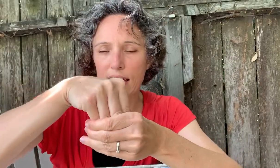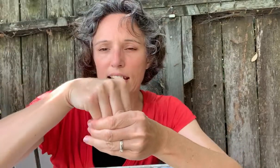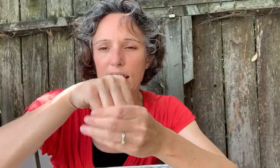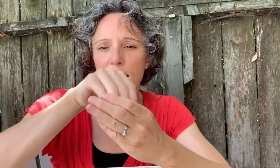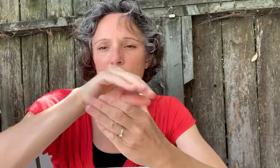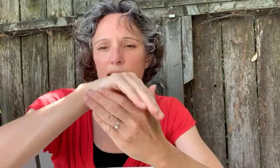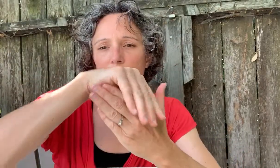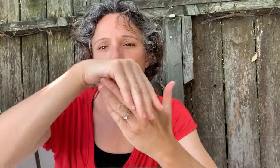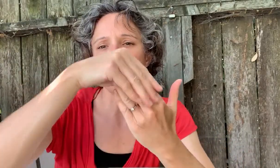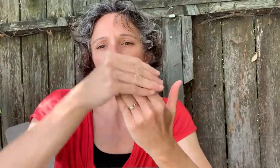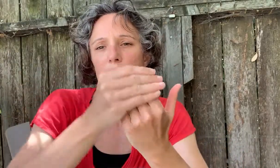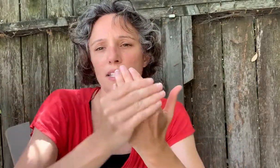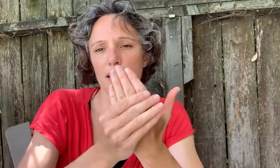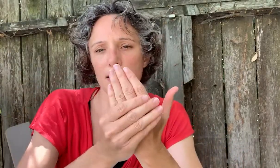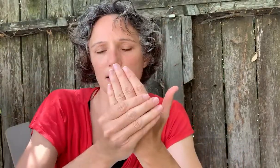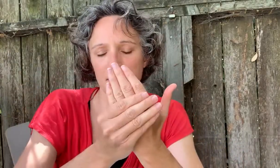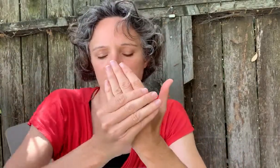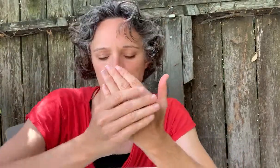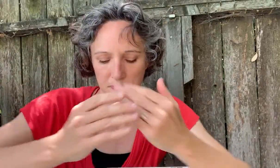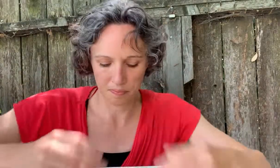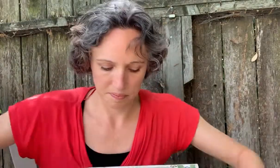in the mitten.